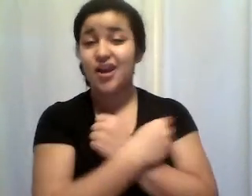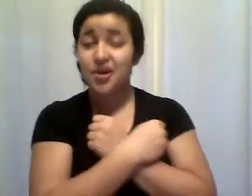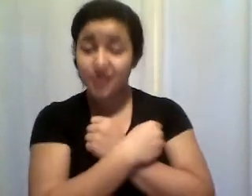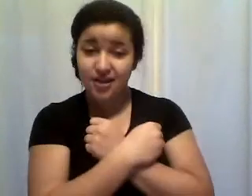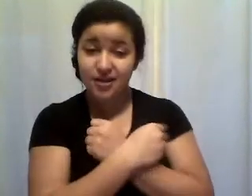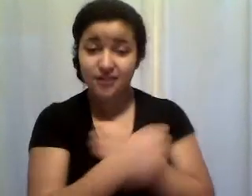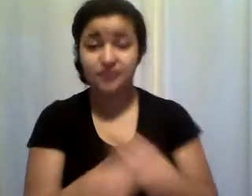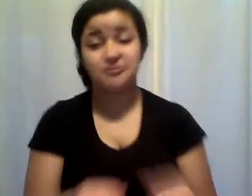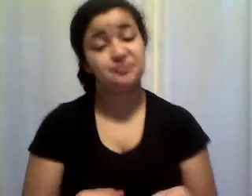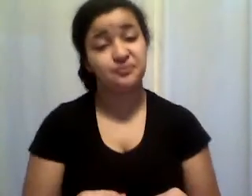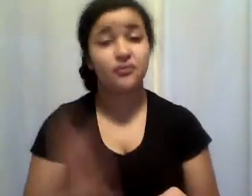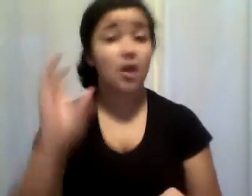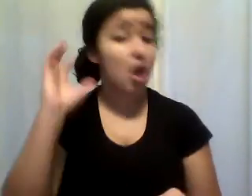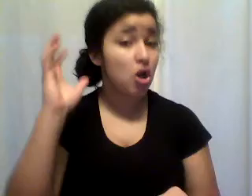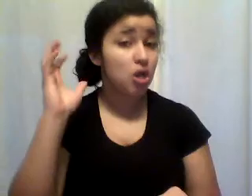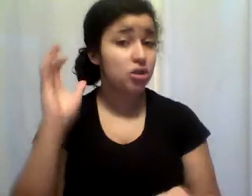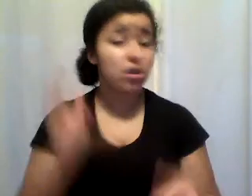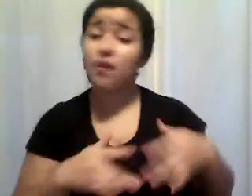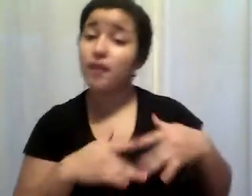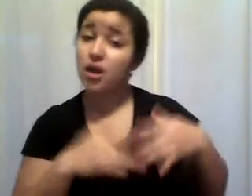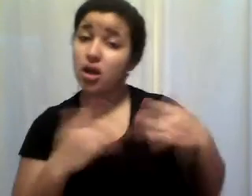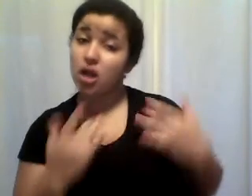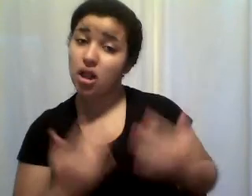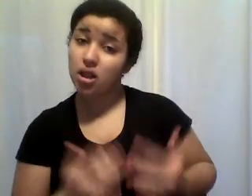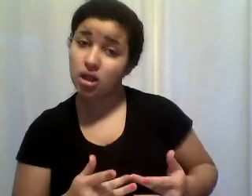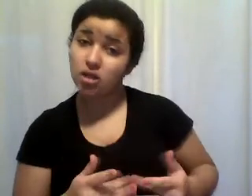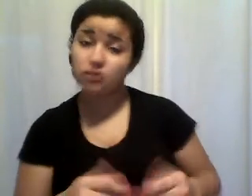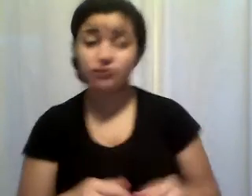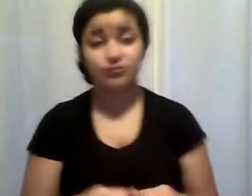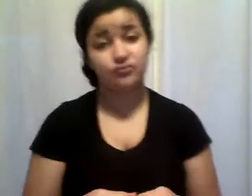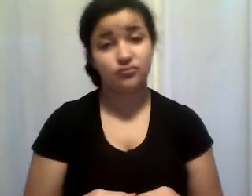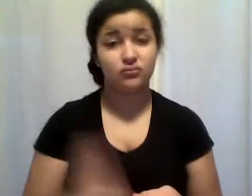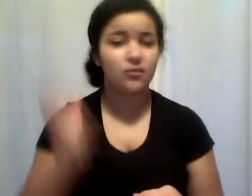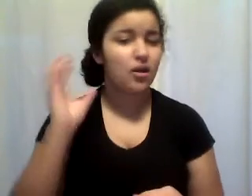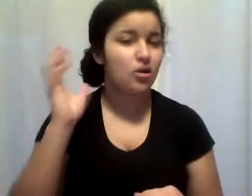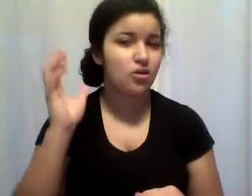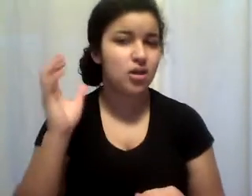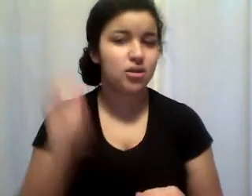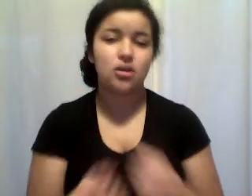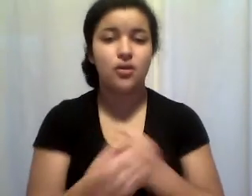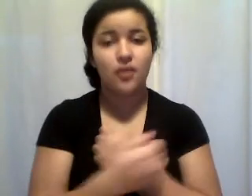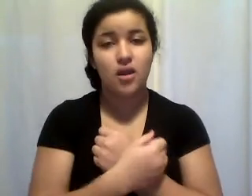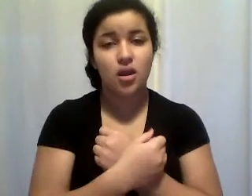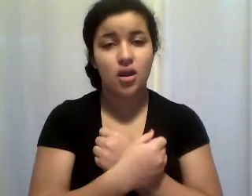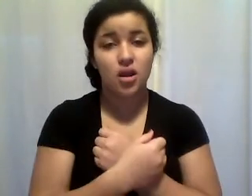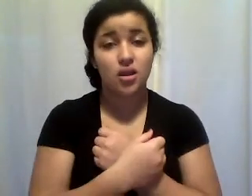called love, crazy little thing called